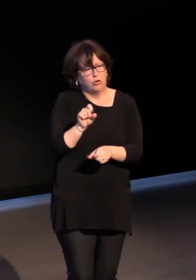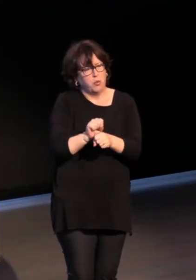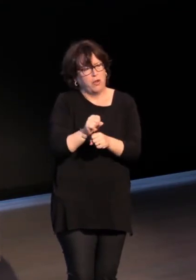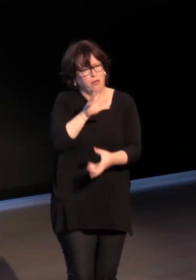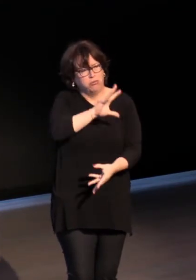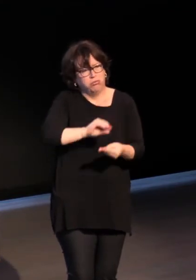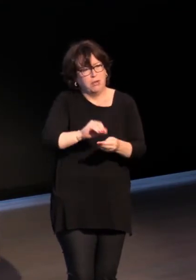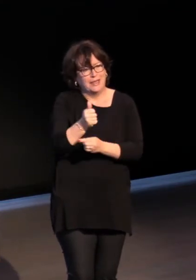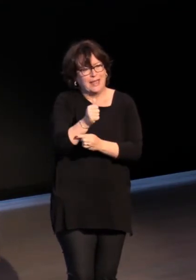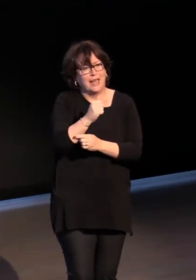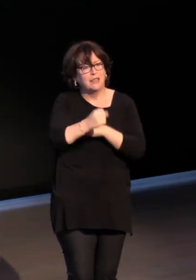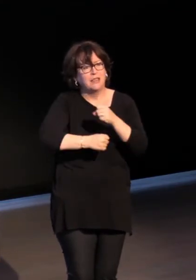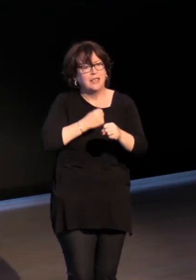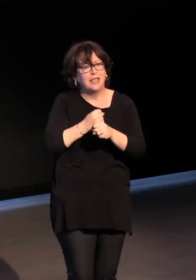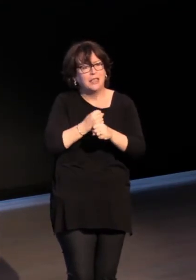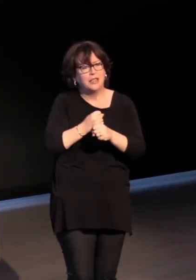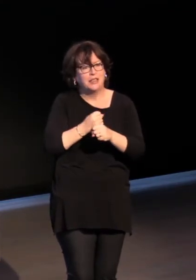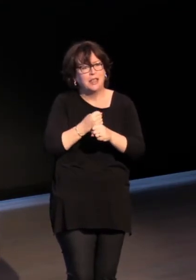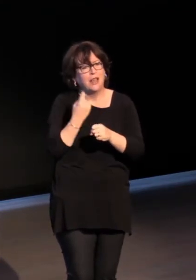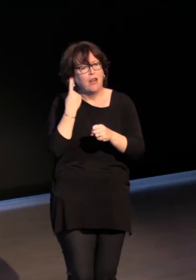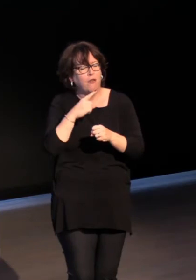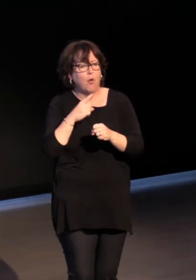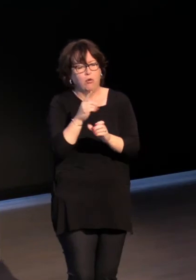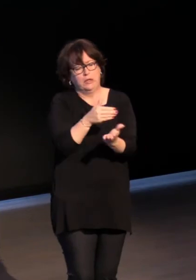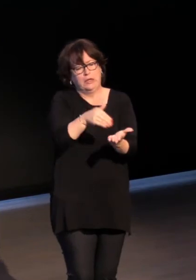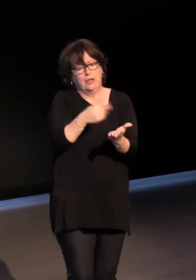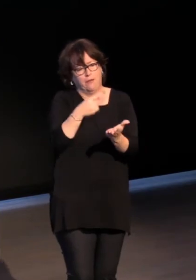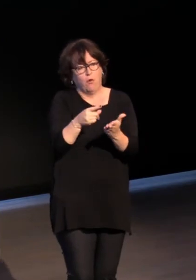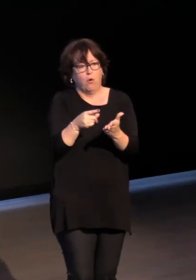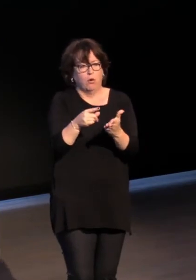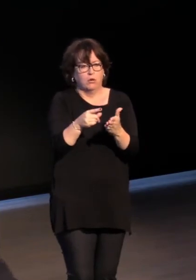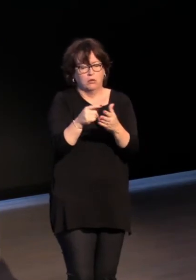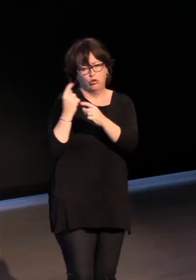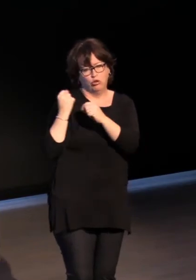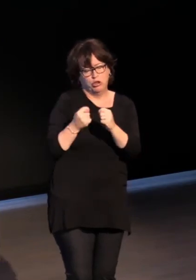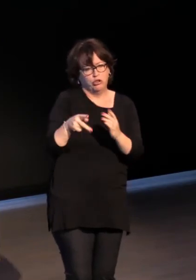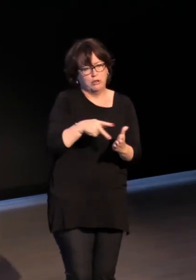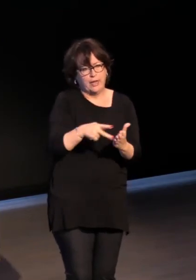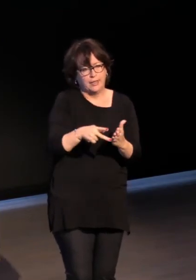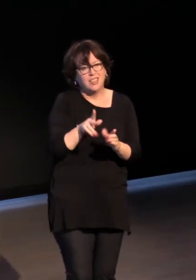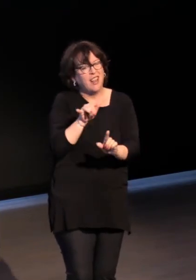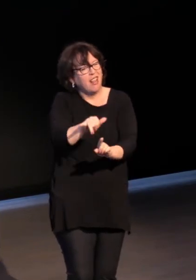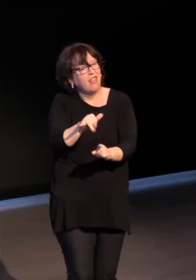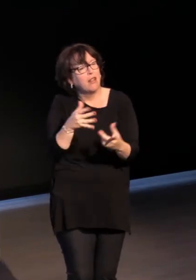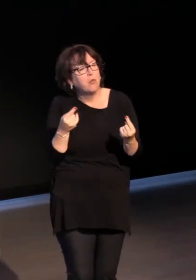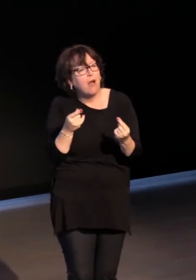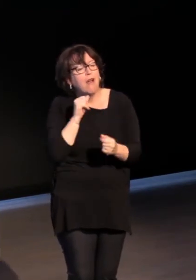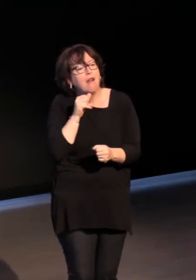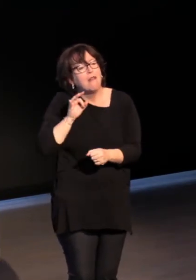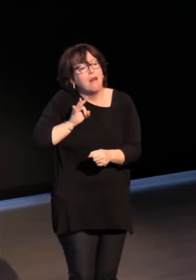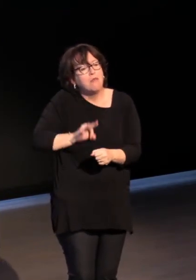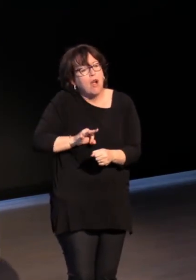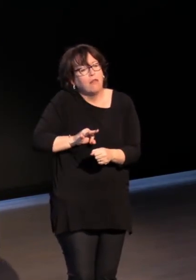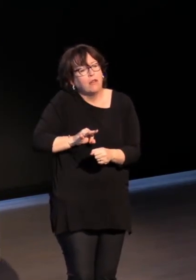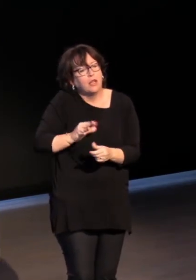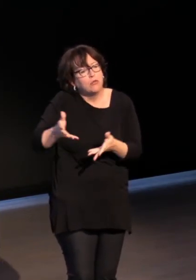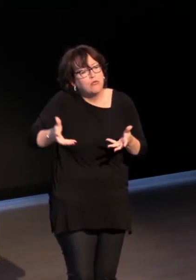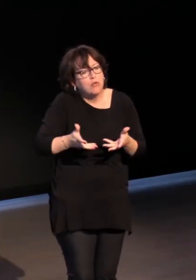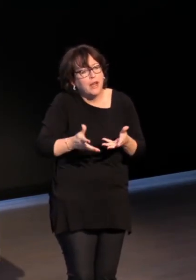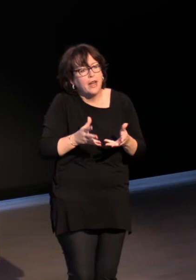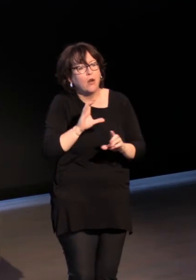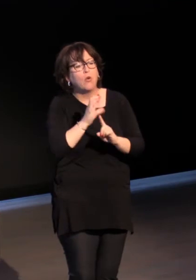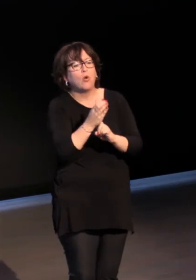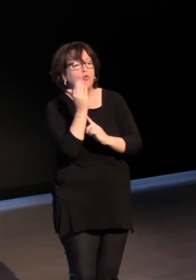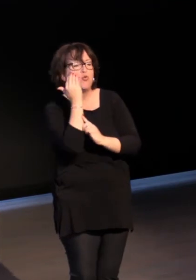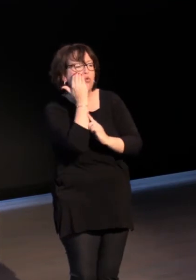a program director at the Center for Traditional Music and Dance, a nonprofit dedicated to building cross-cultural awareness by